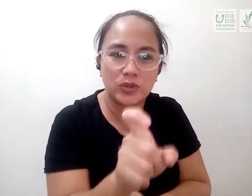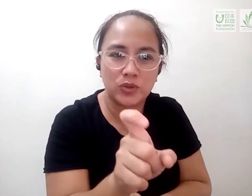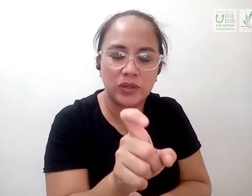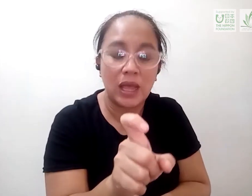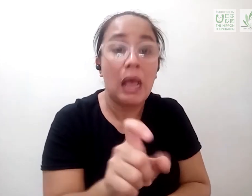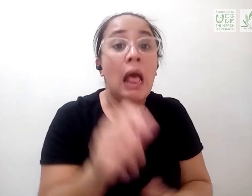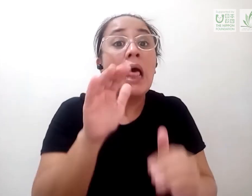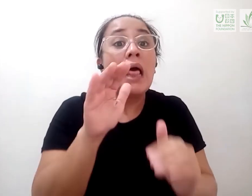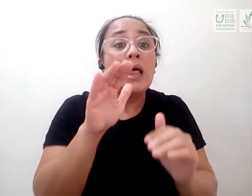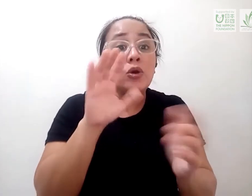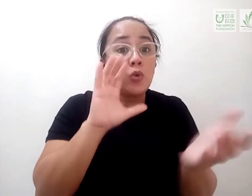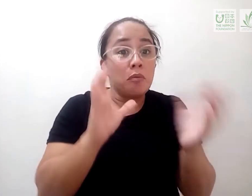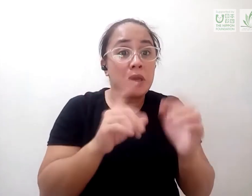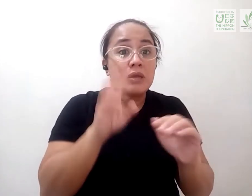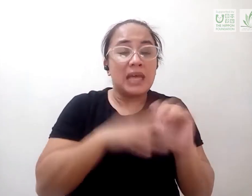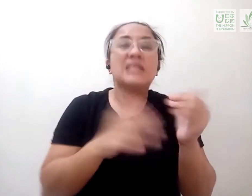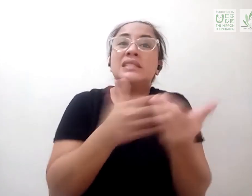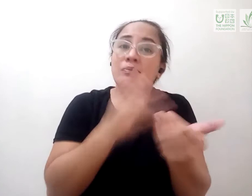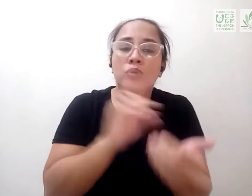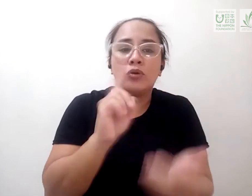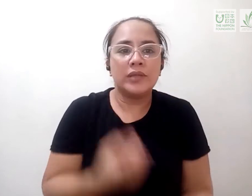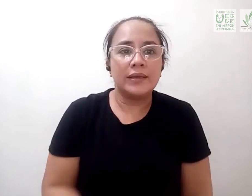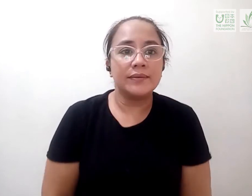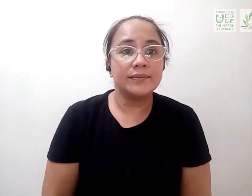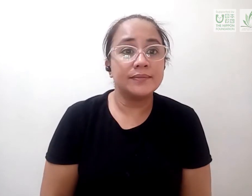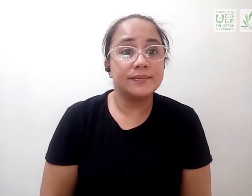the simple question,